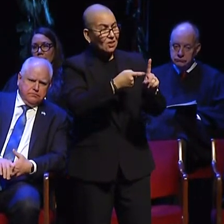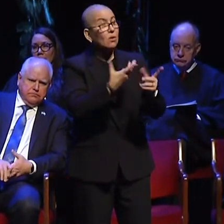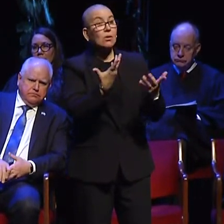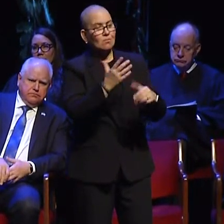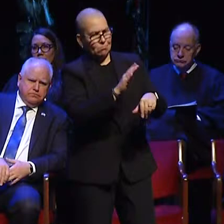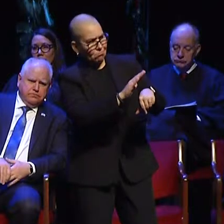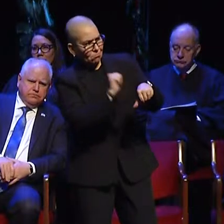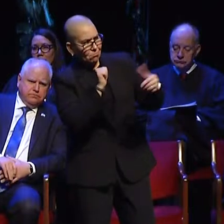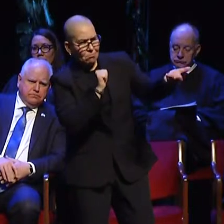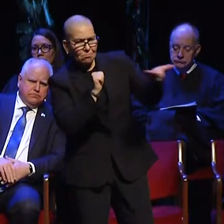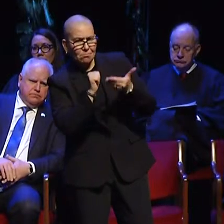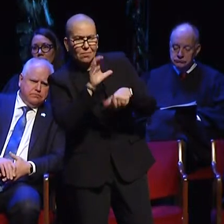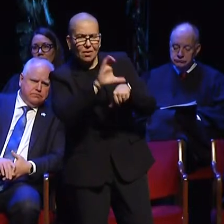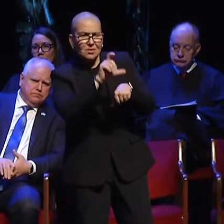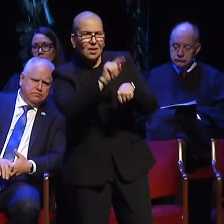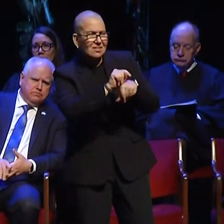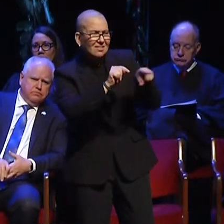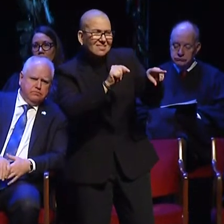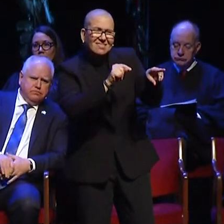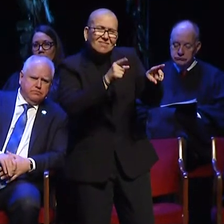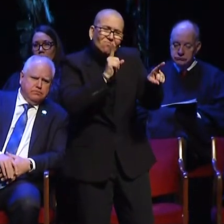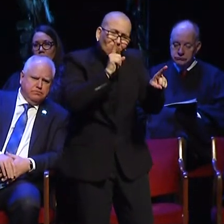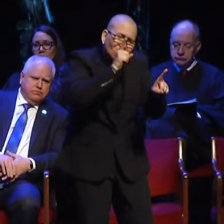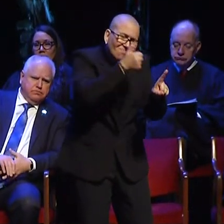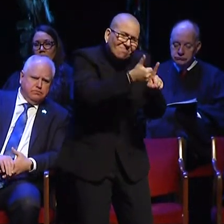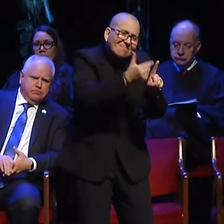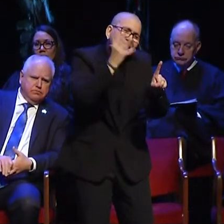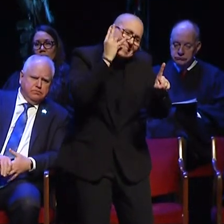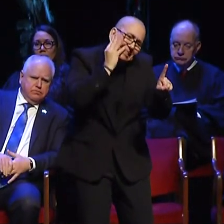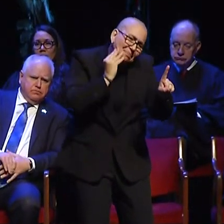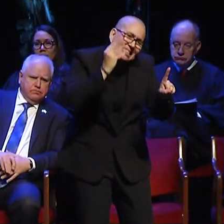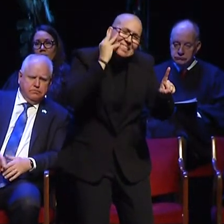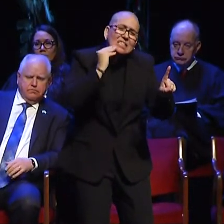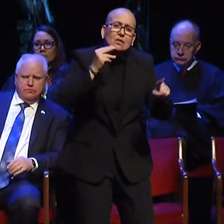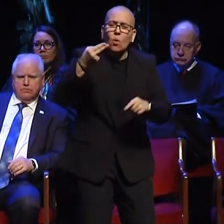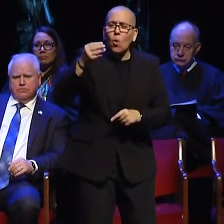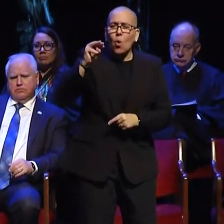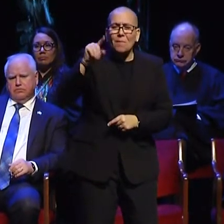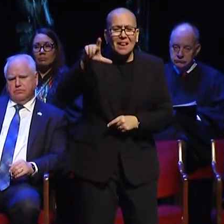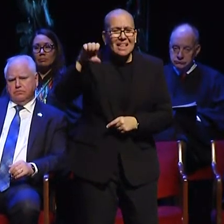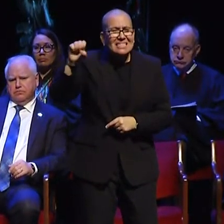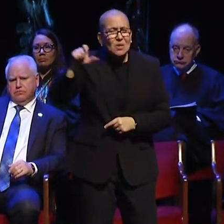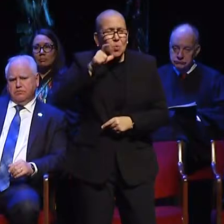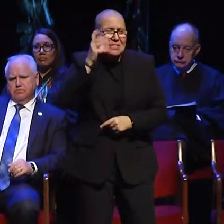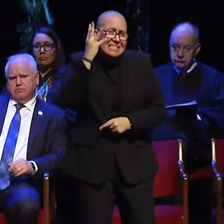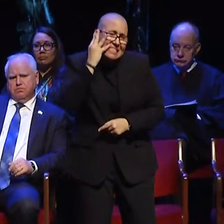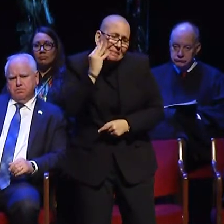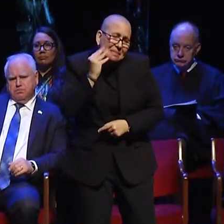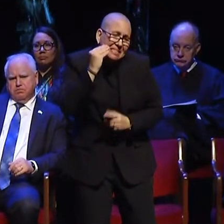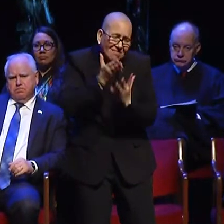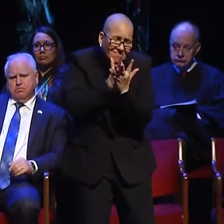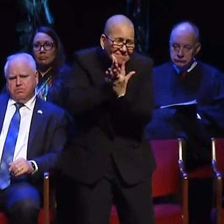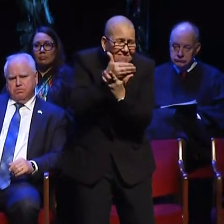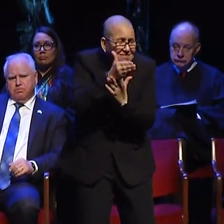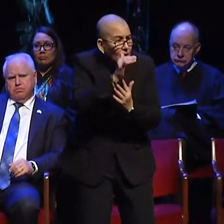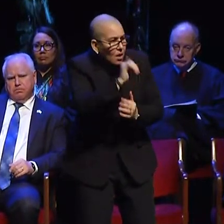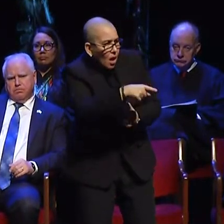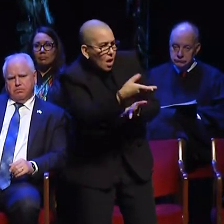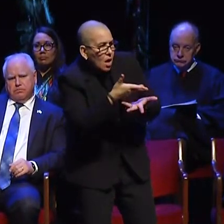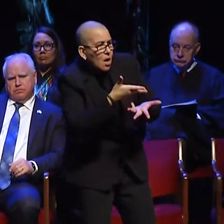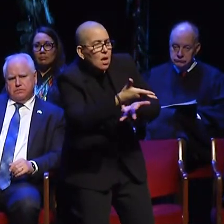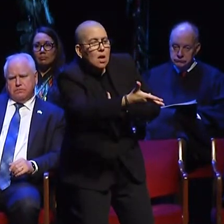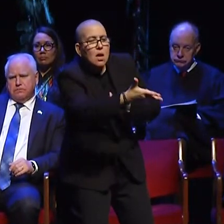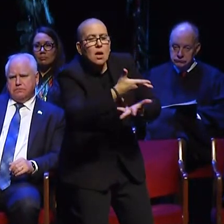lived experiences of homelessness to guide our work of policymaking through the Minnesota Interagency Council